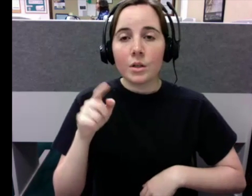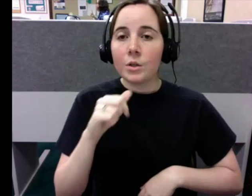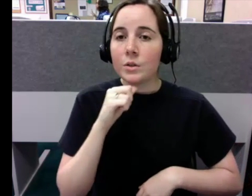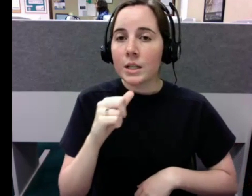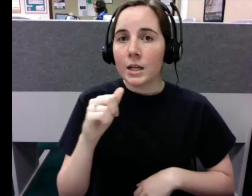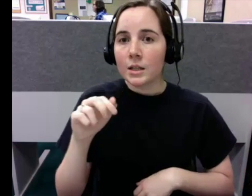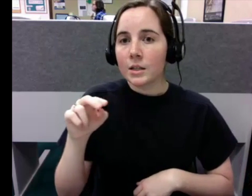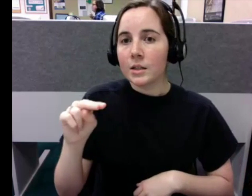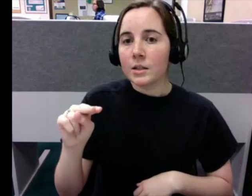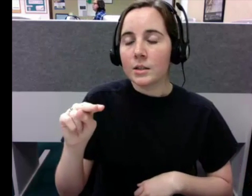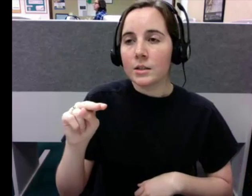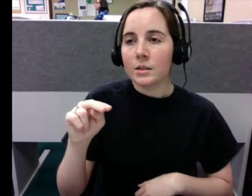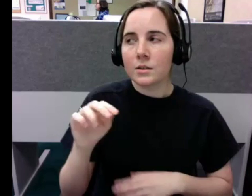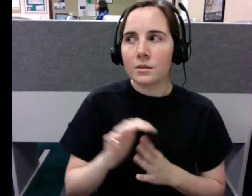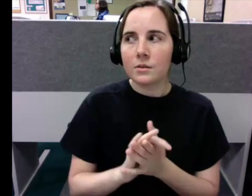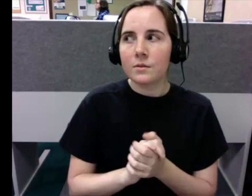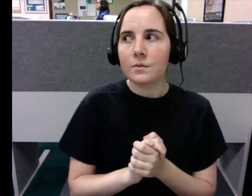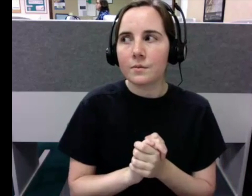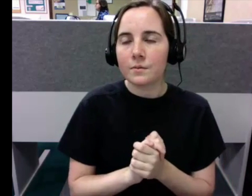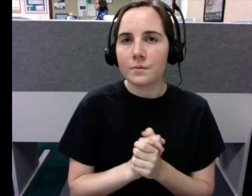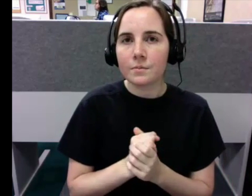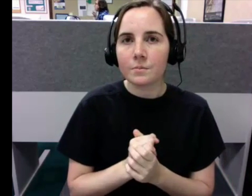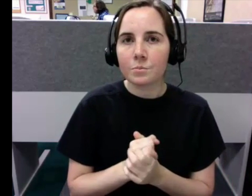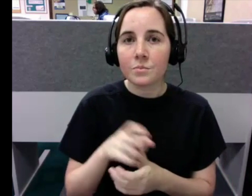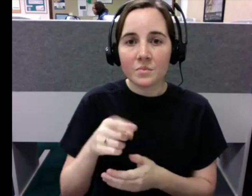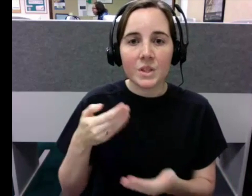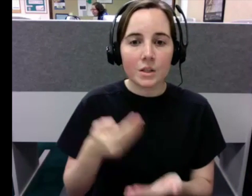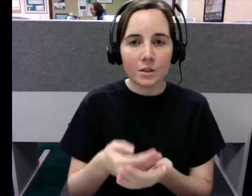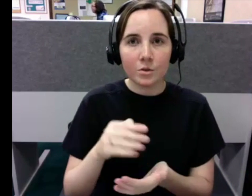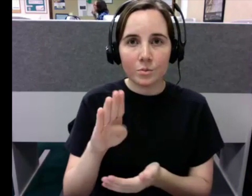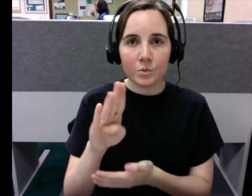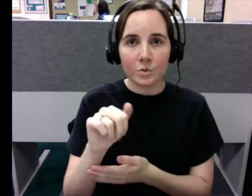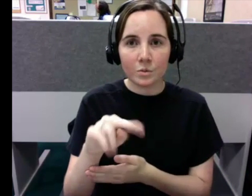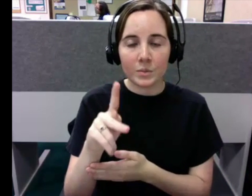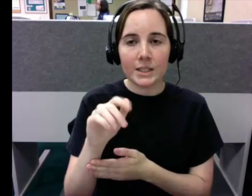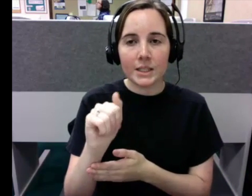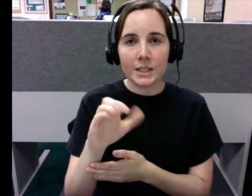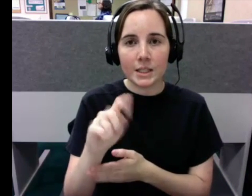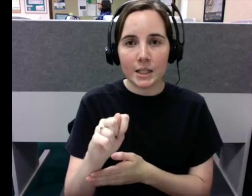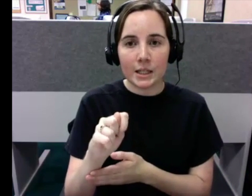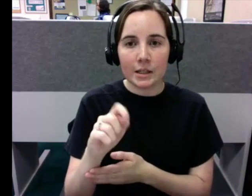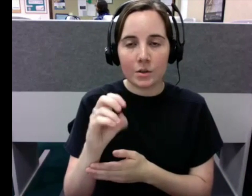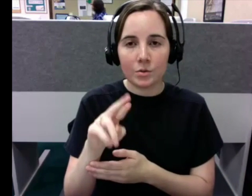your checkbook or other papers that show your bank, credit union, or savings and loan account number.